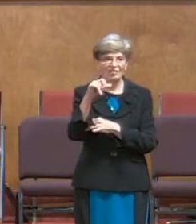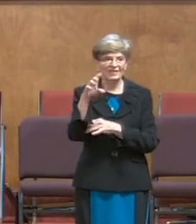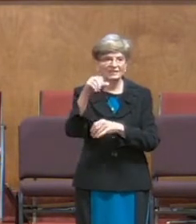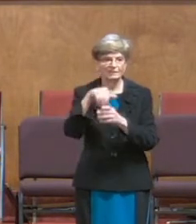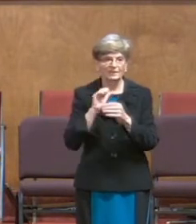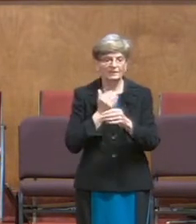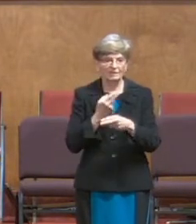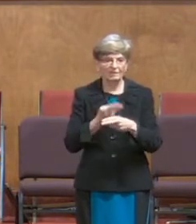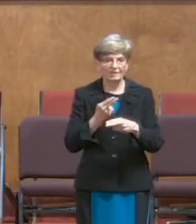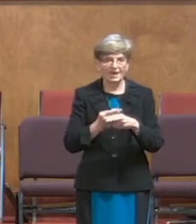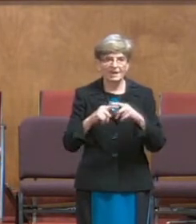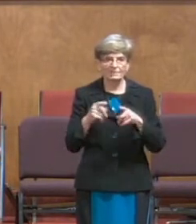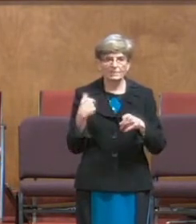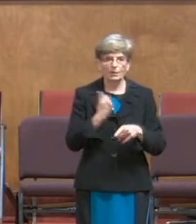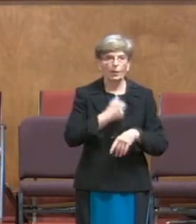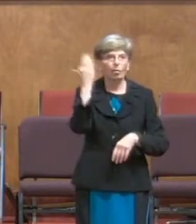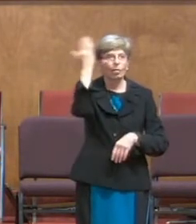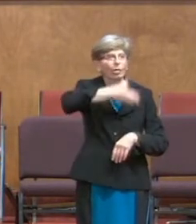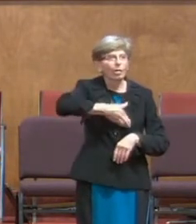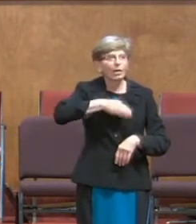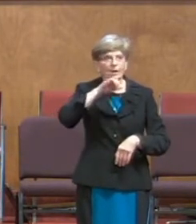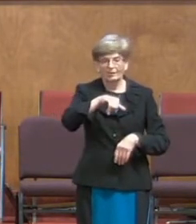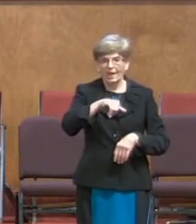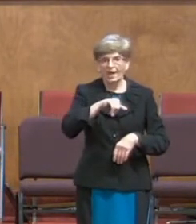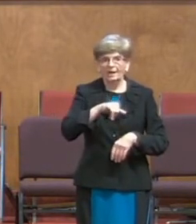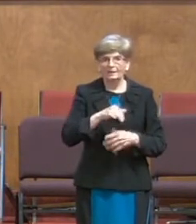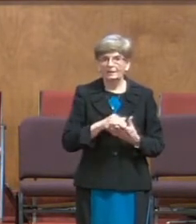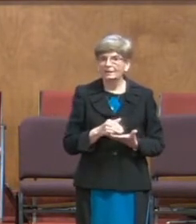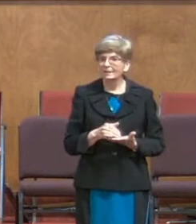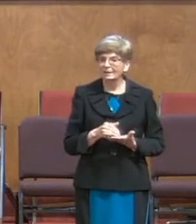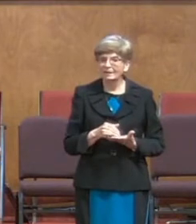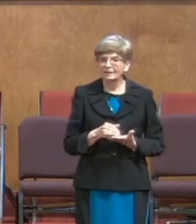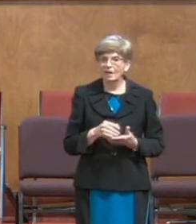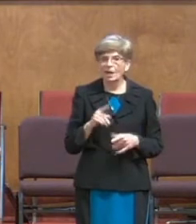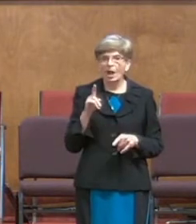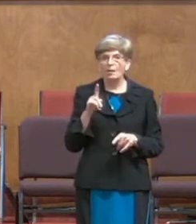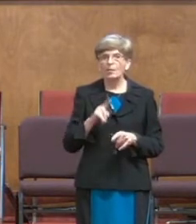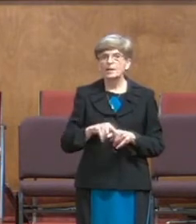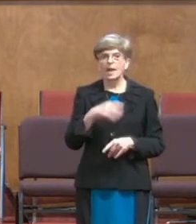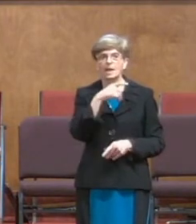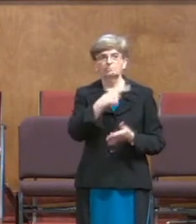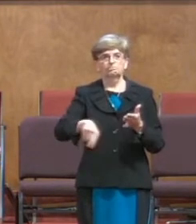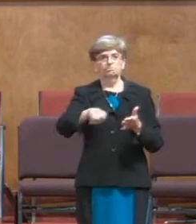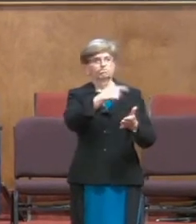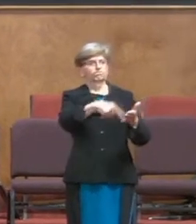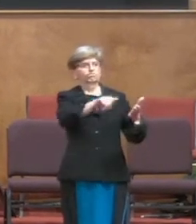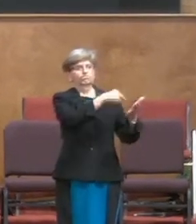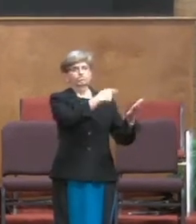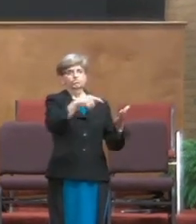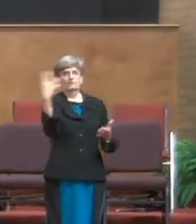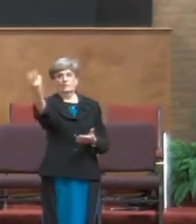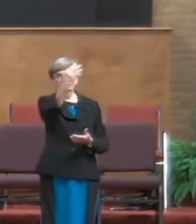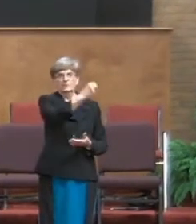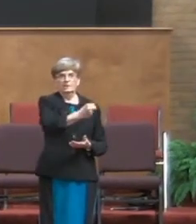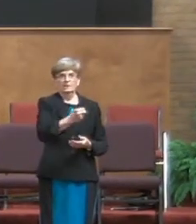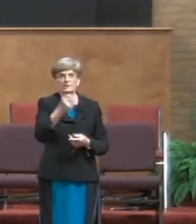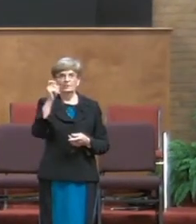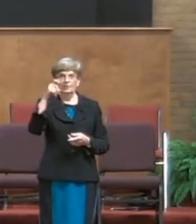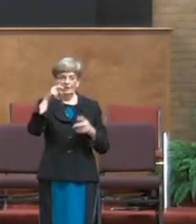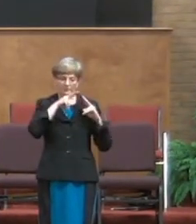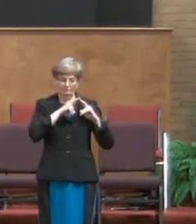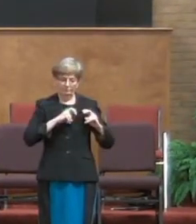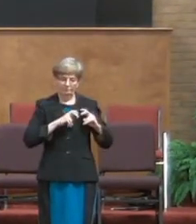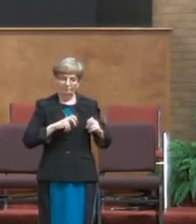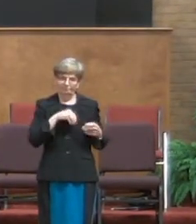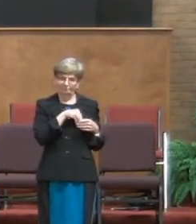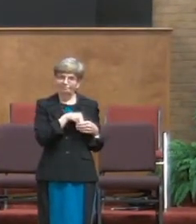evangelize. And so we can't just look out. We've got to be willing to look in. We should deeply desire to see the